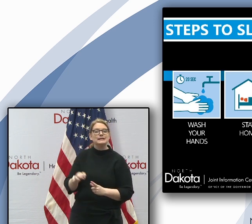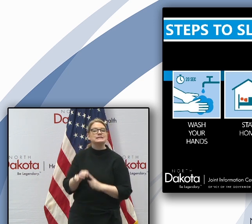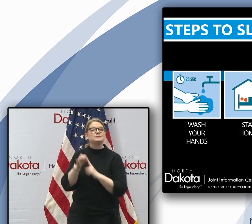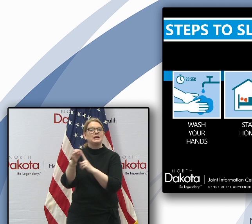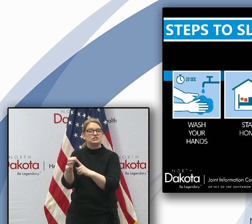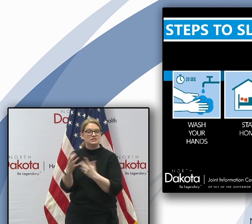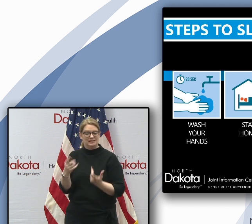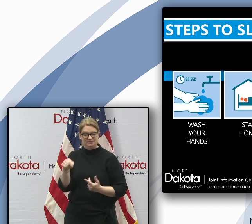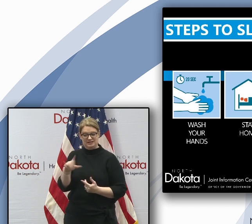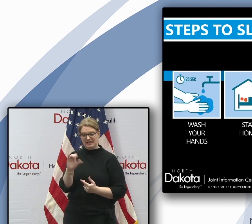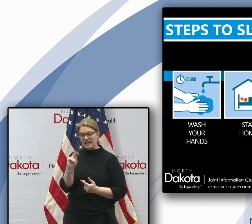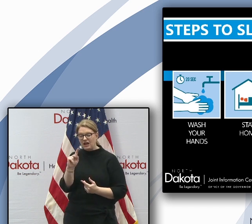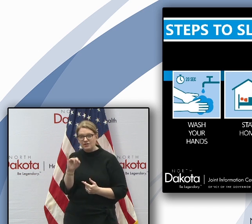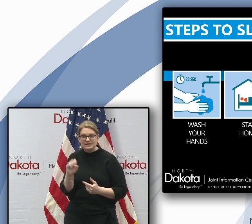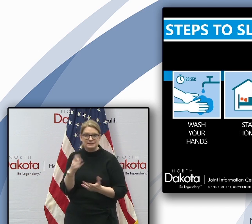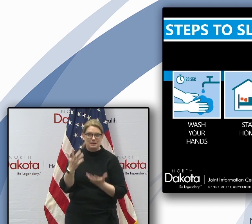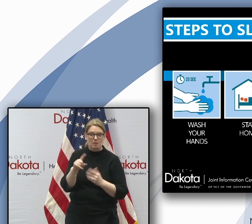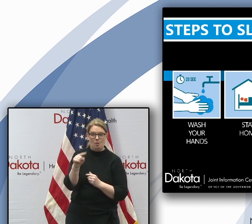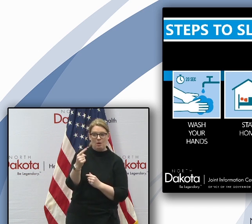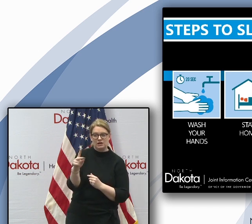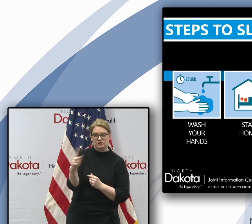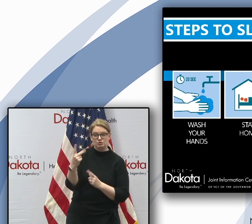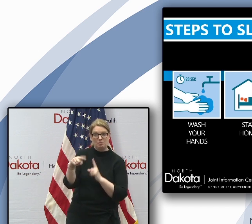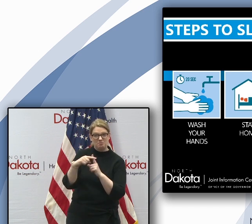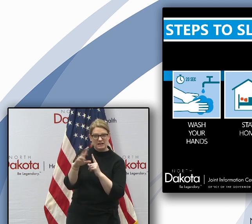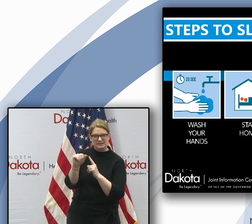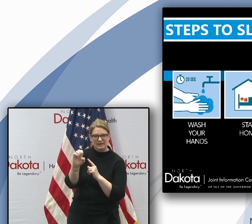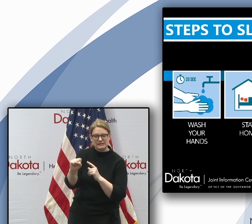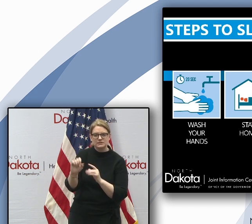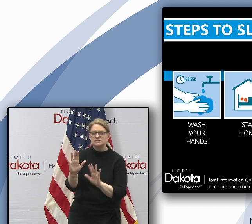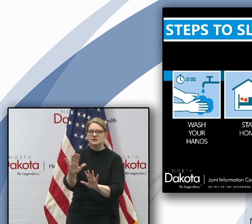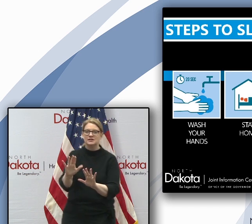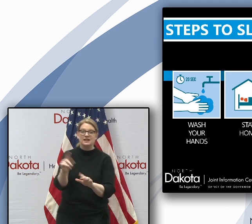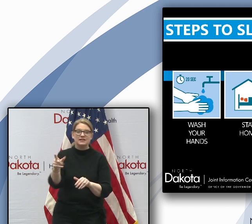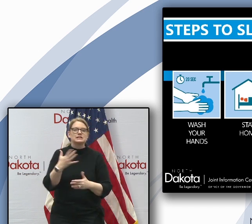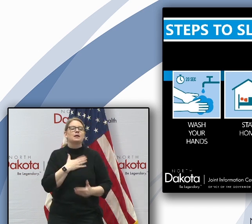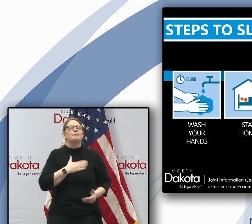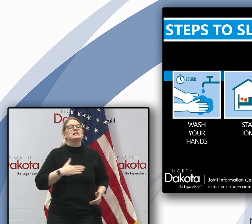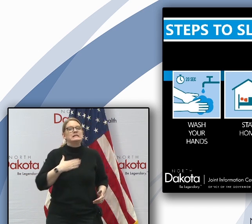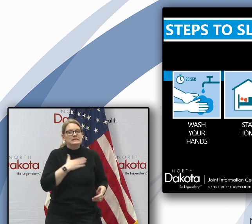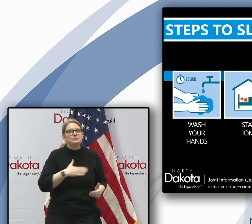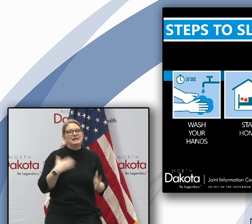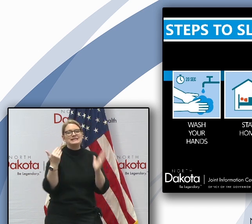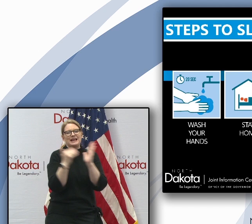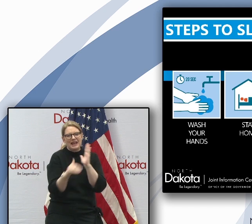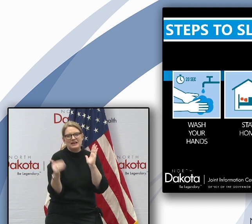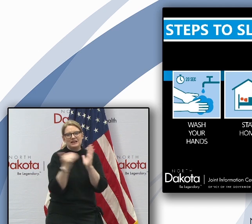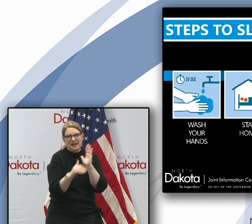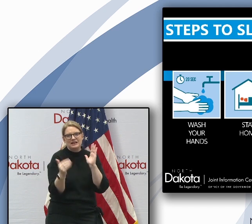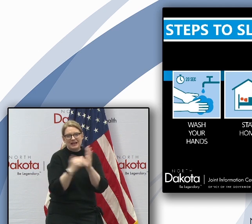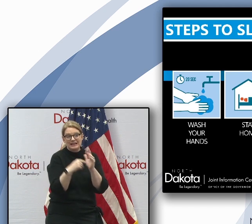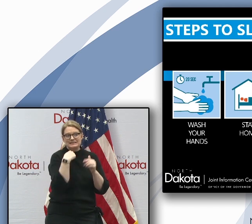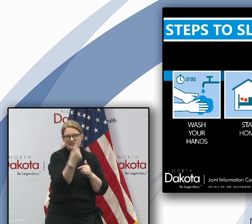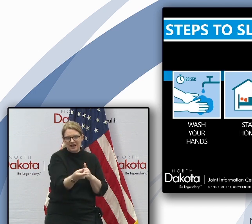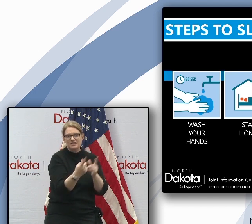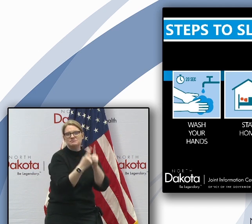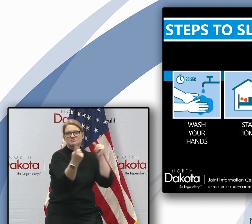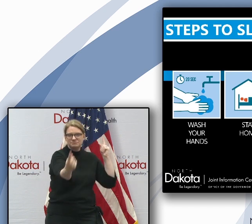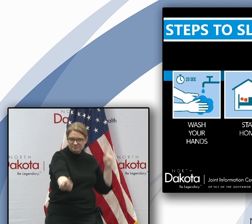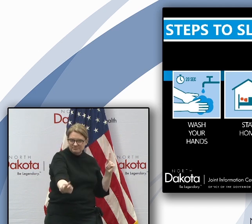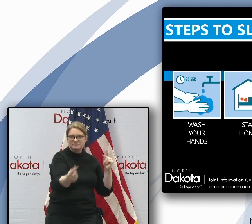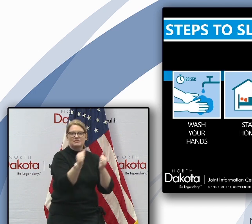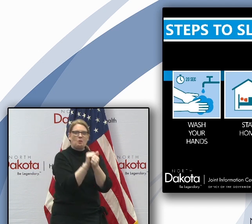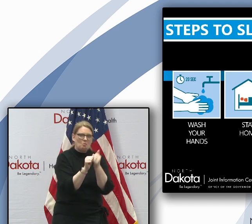may only have 1 or 2 positive cases. They were saying, please get the message out about what we need to do to slow the